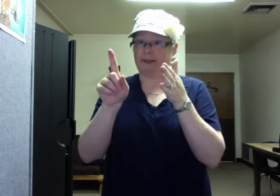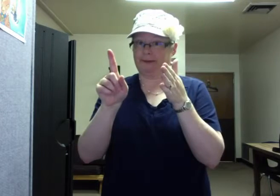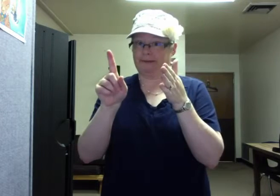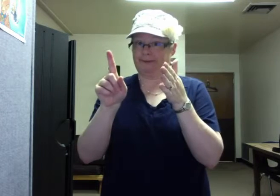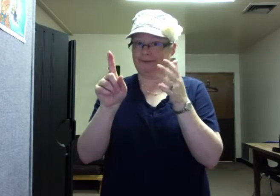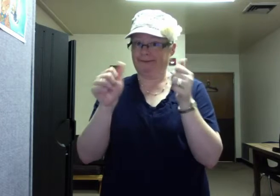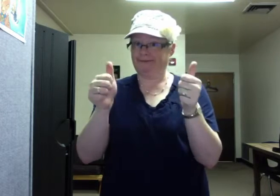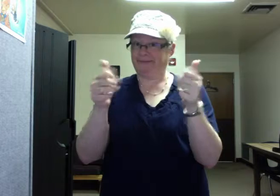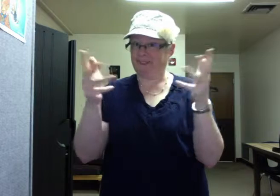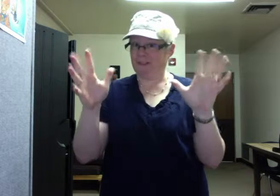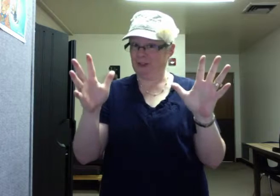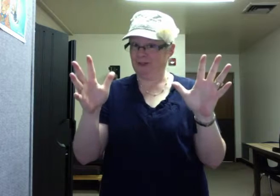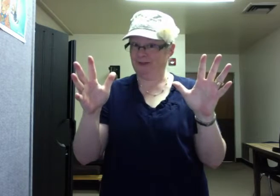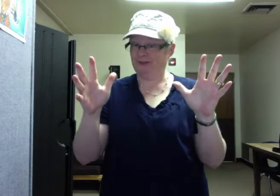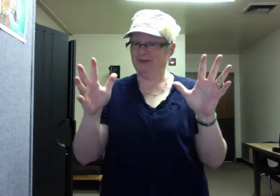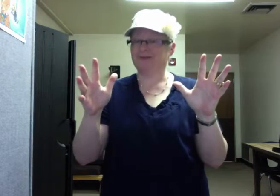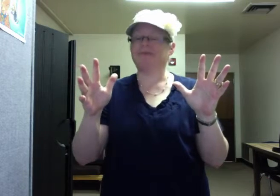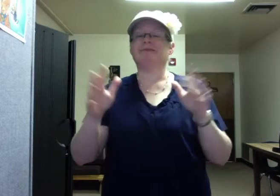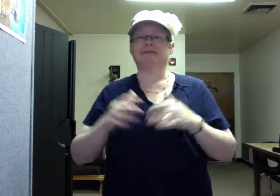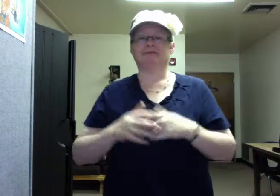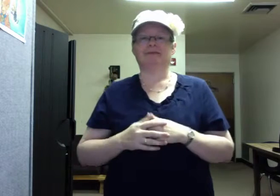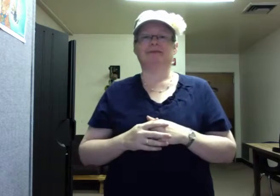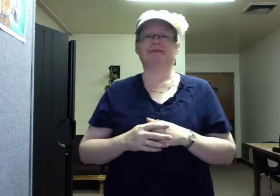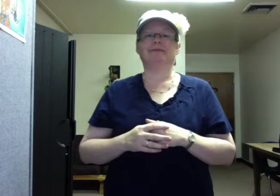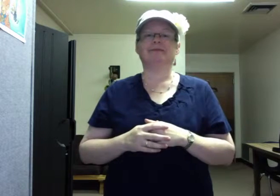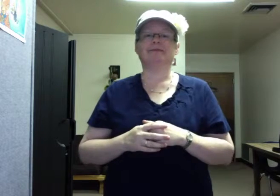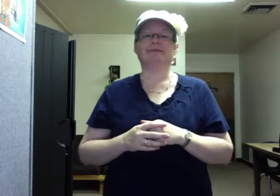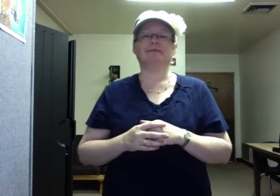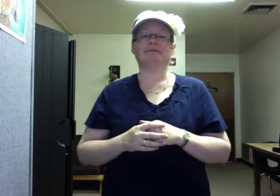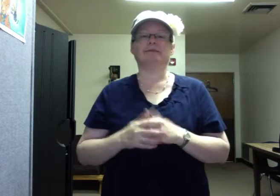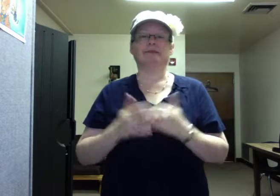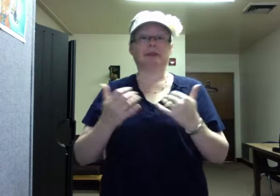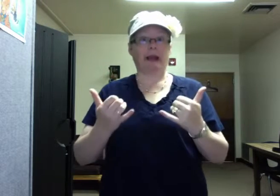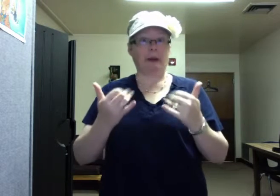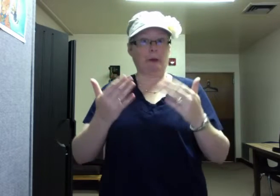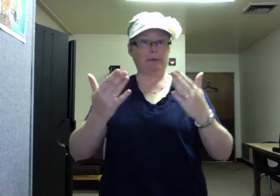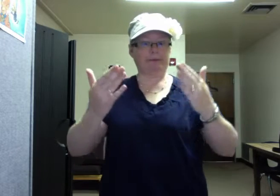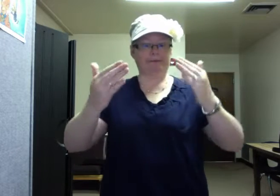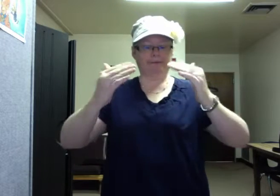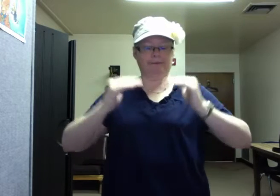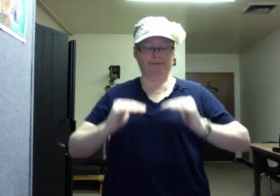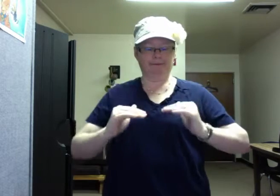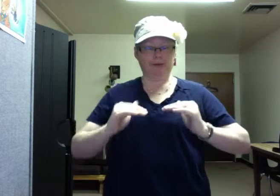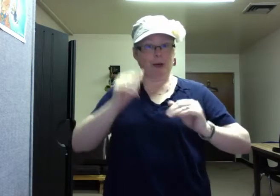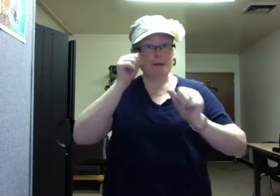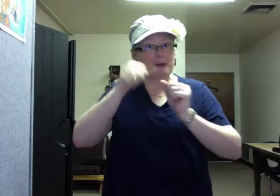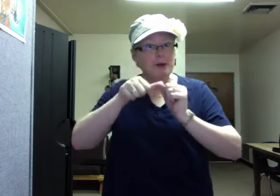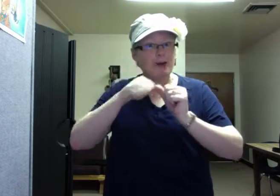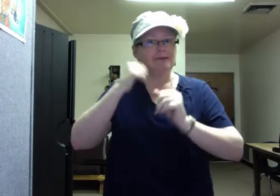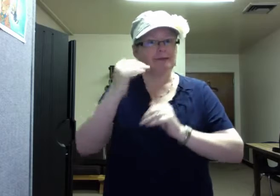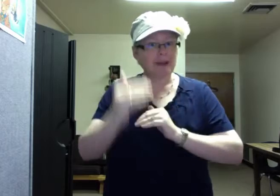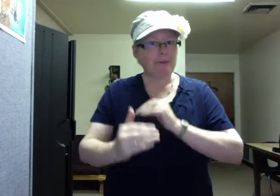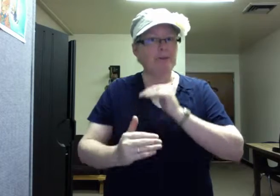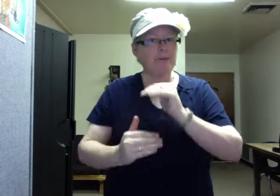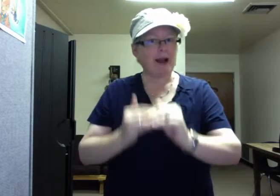can check. Okay, now we're going to take it step by step, Piece